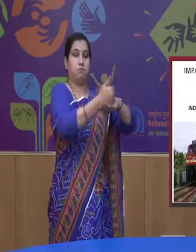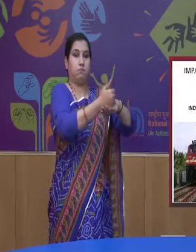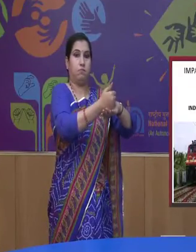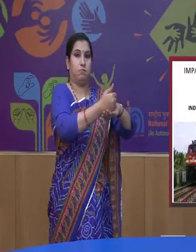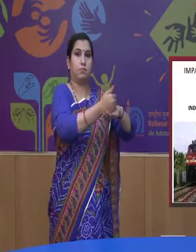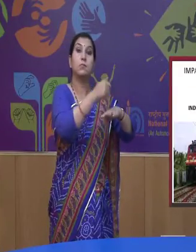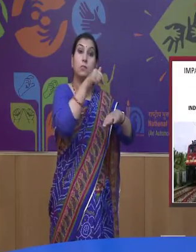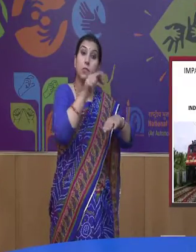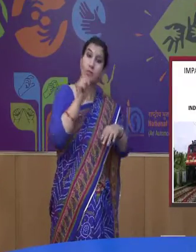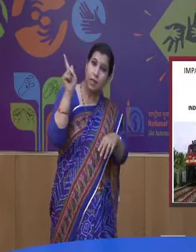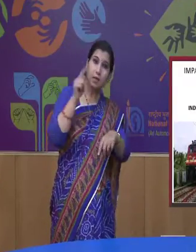That time it was called as